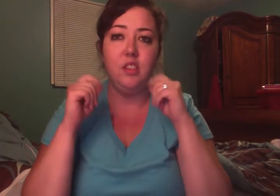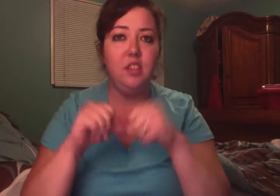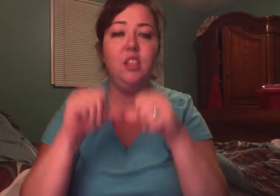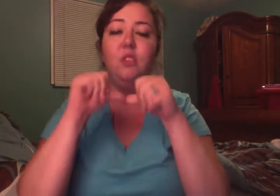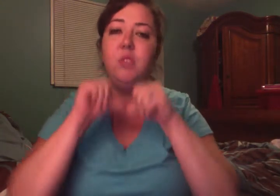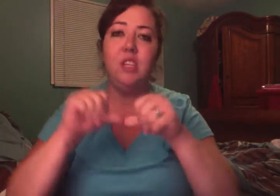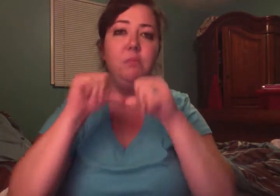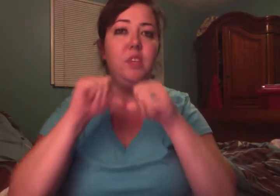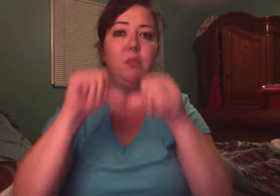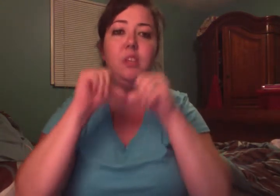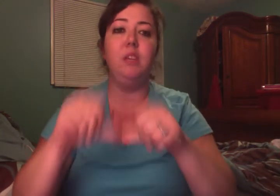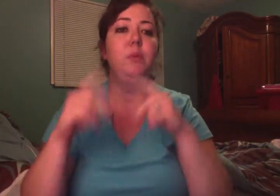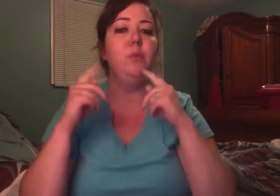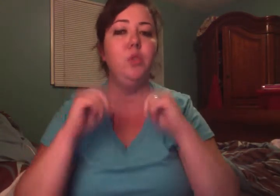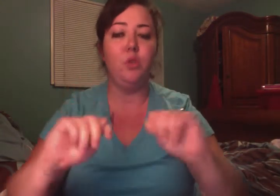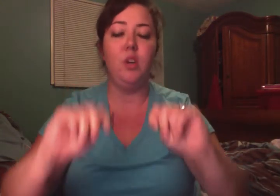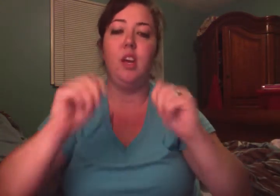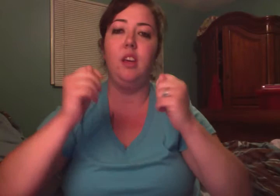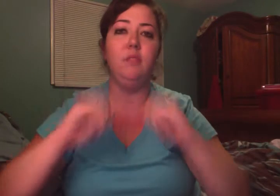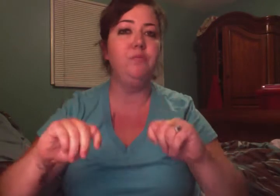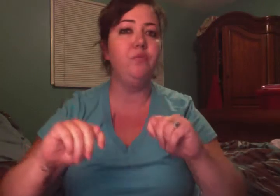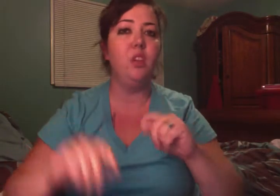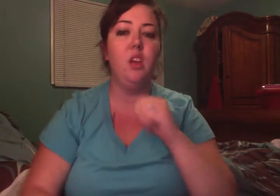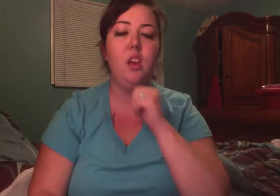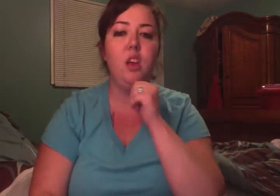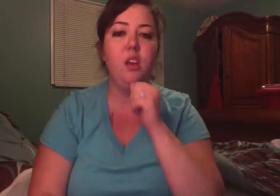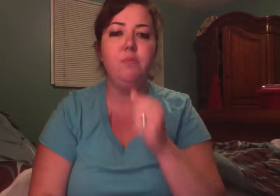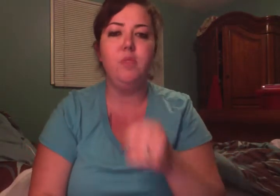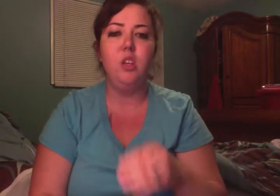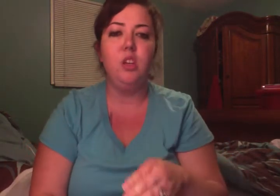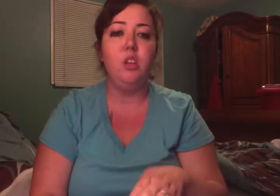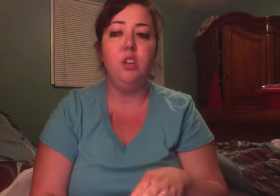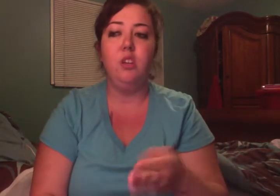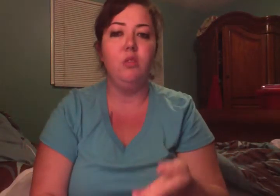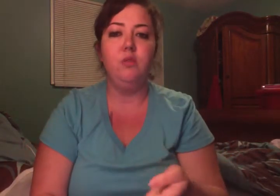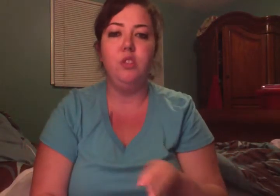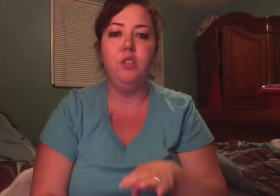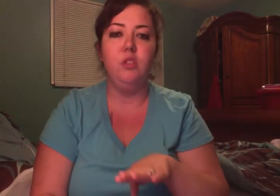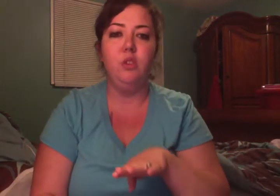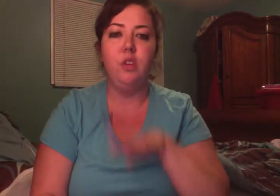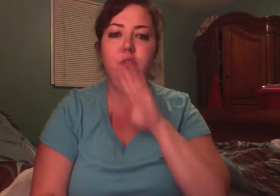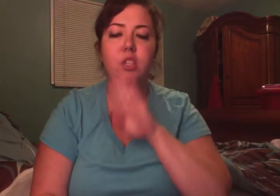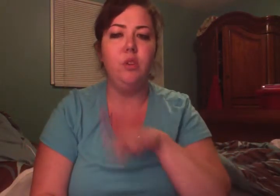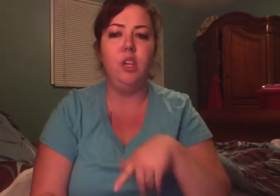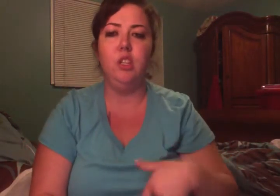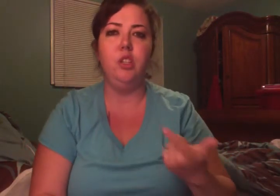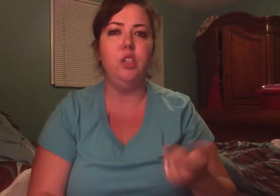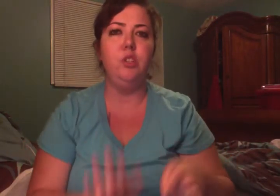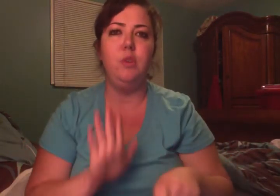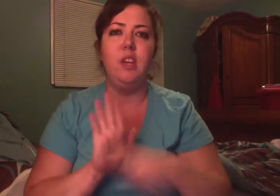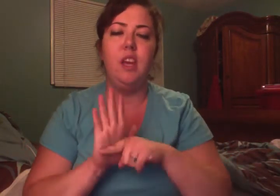continue, keep trying. Um, you know, don't get frustrated and turn it into a negative